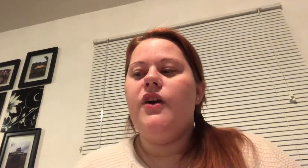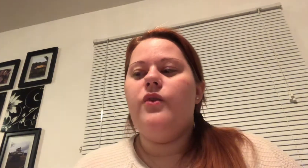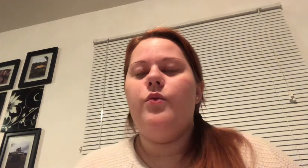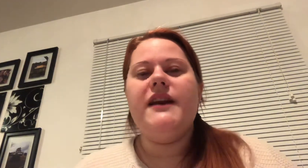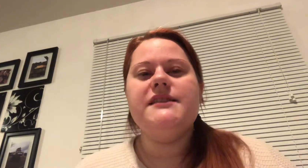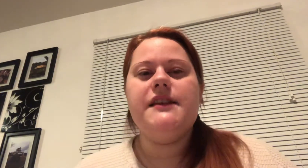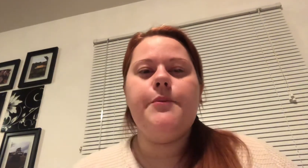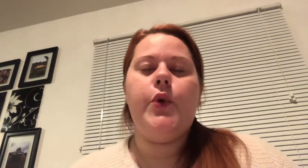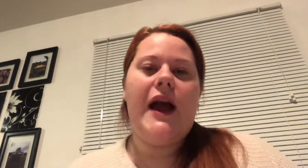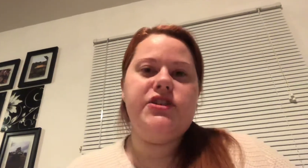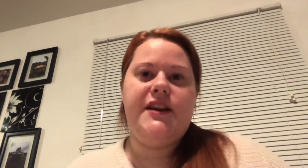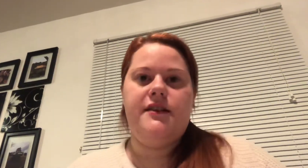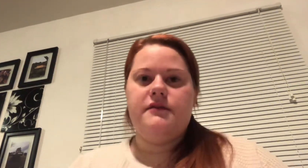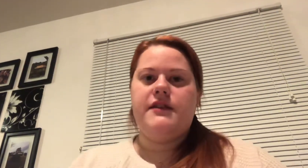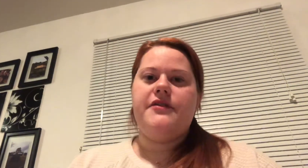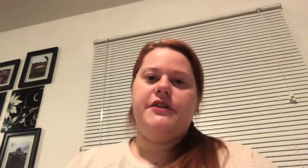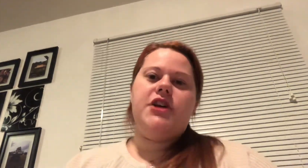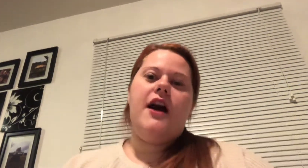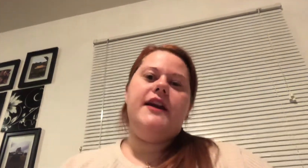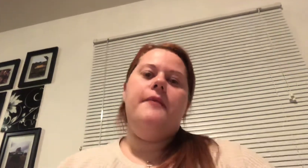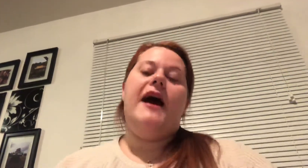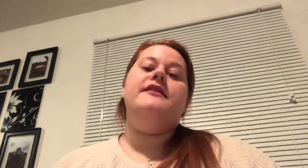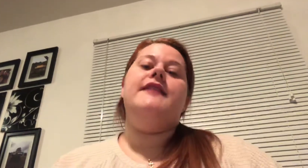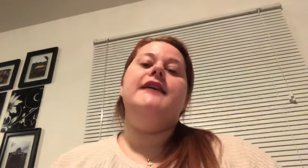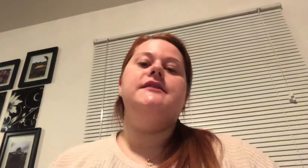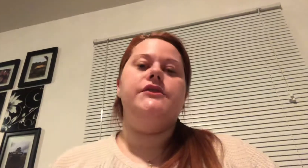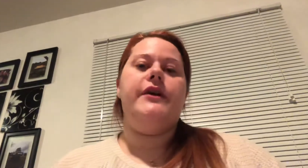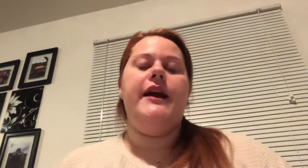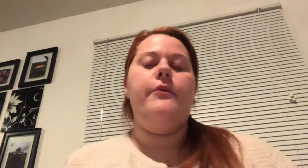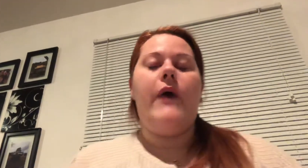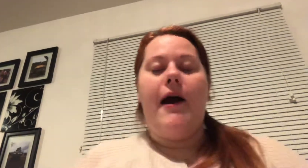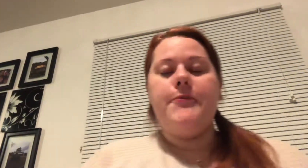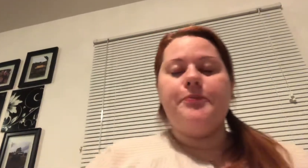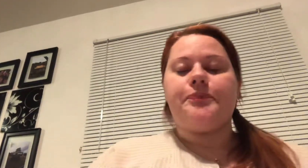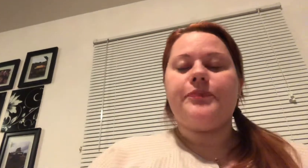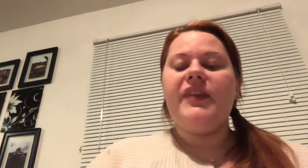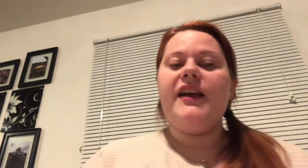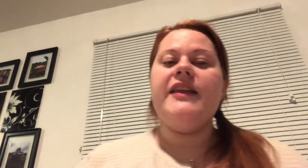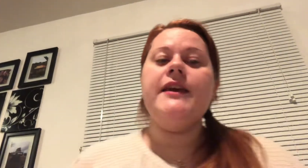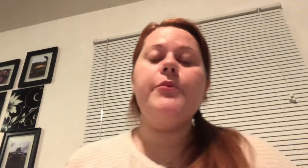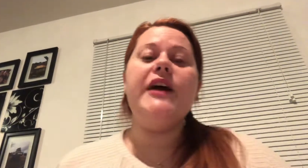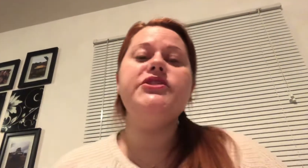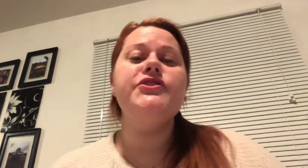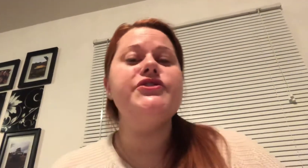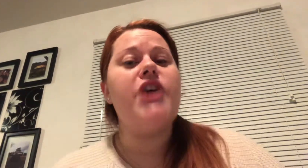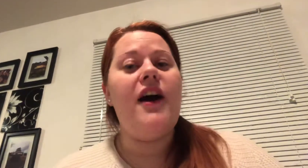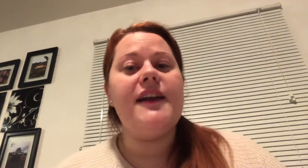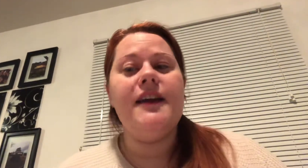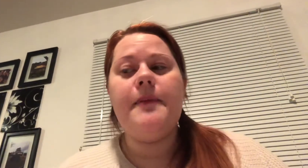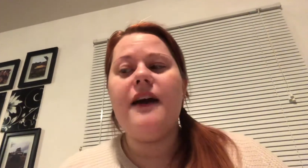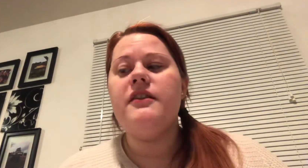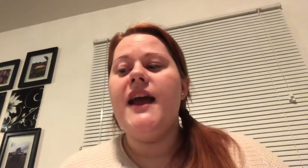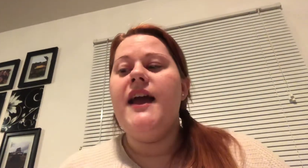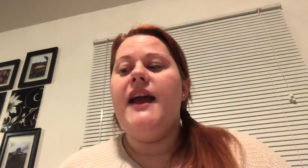What is the oppression that they're talking about in that story? Well, the oppression they're talking about